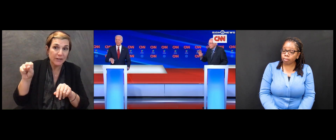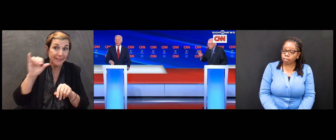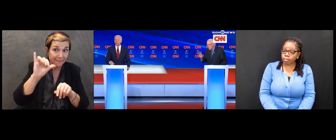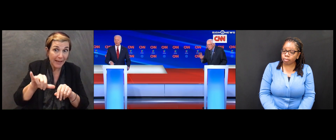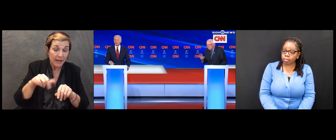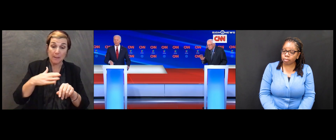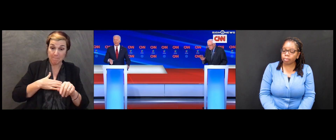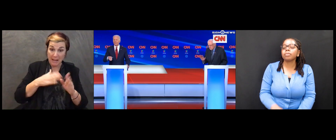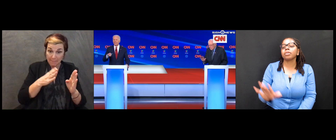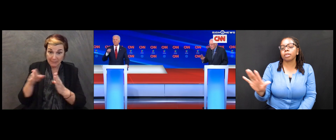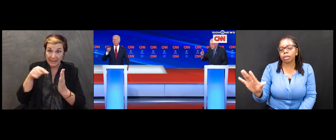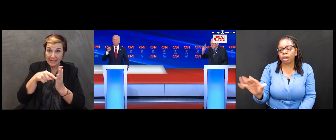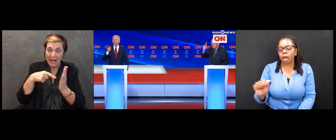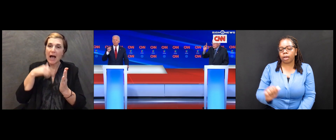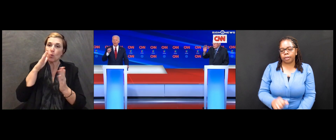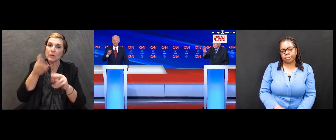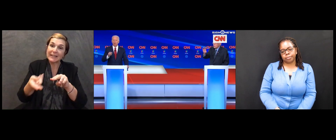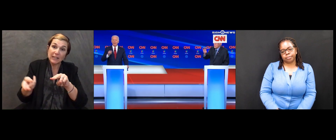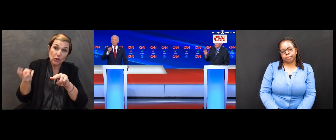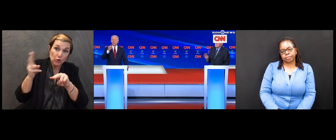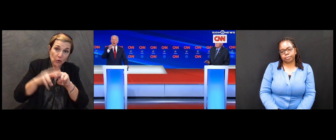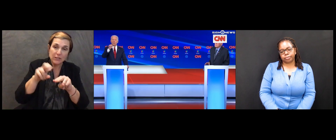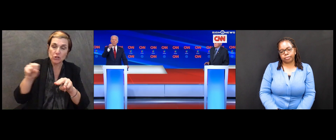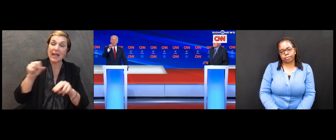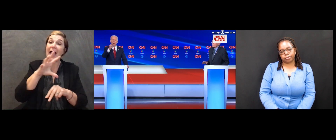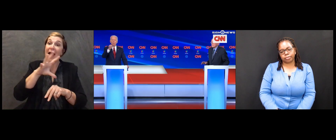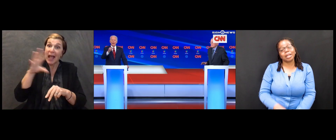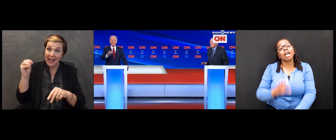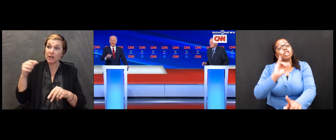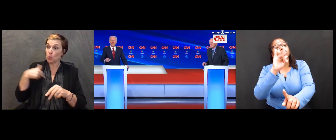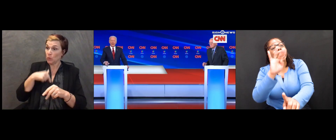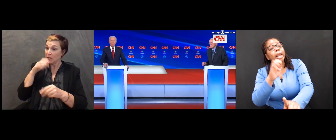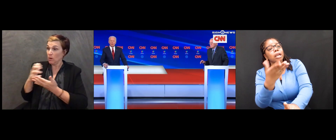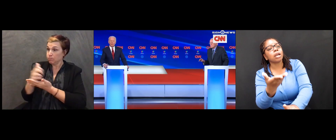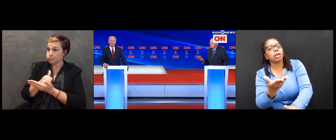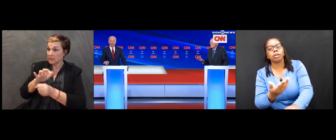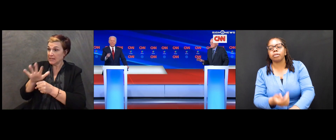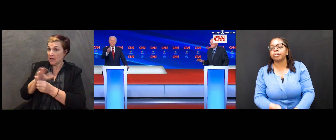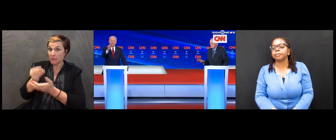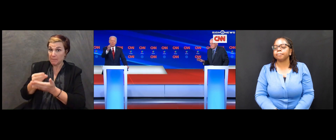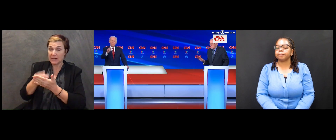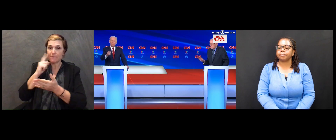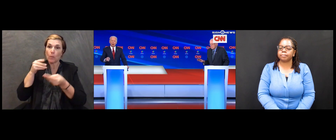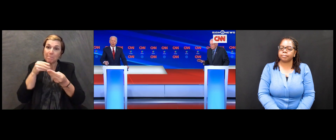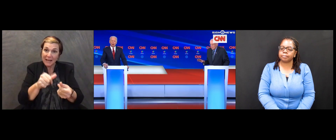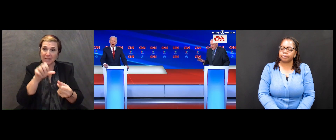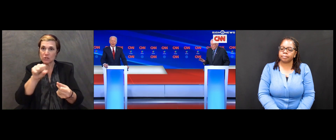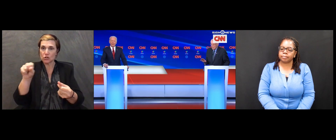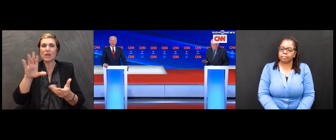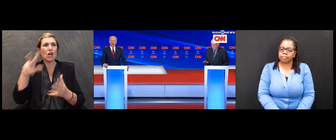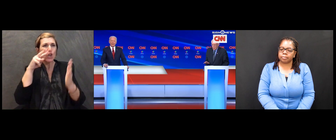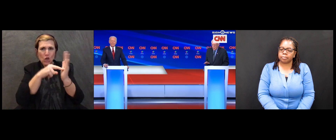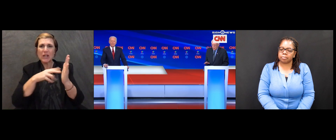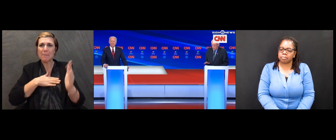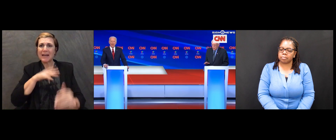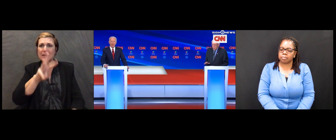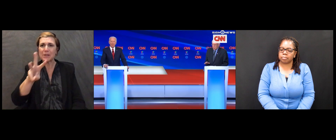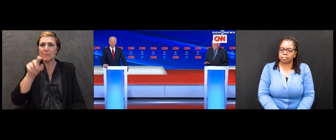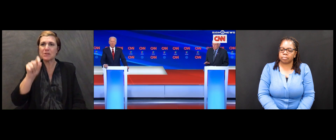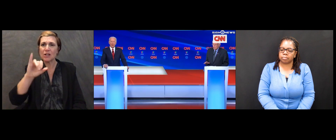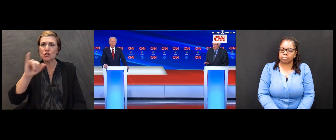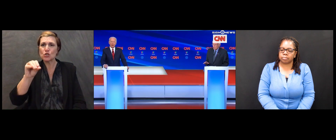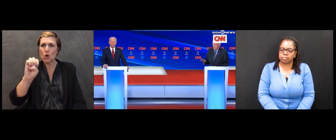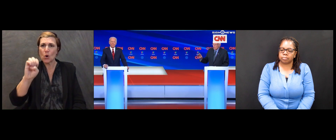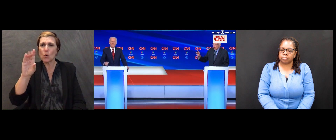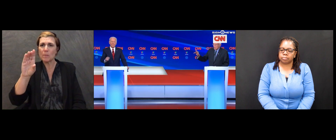going to make sure that it is, in fact, paid for. Jake. Go to JoeBiden.com. Look at my exchange with Paul Ryan on his desire